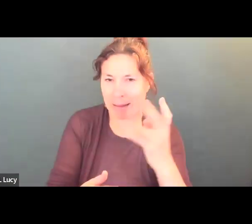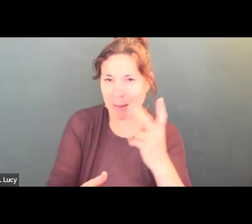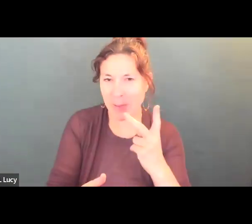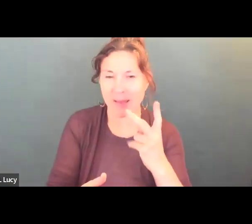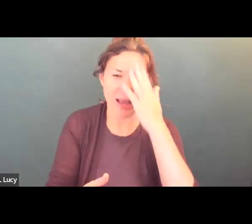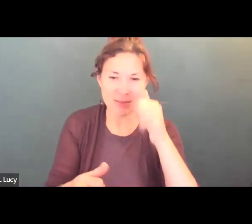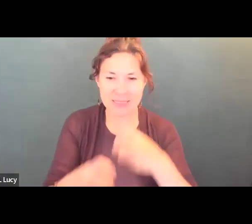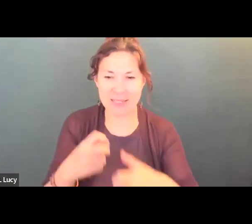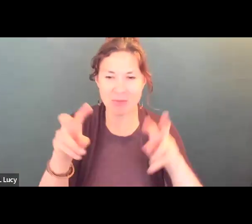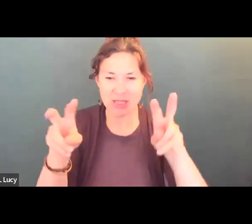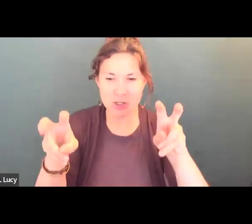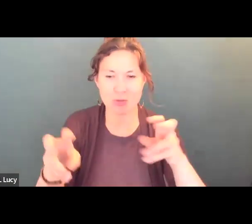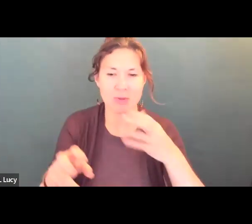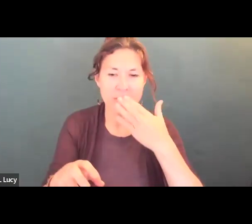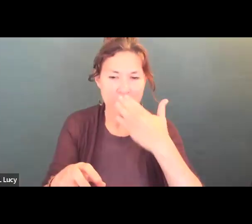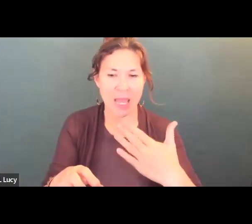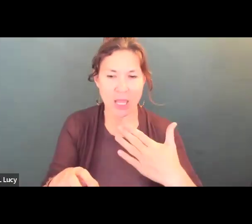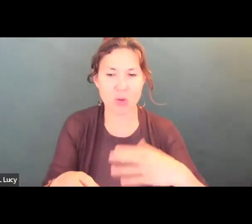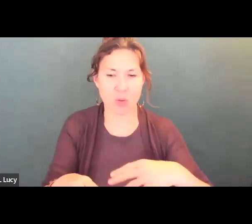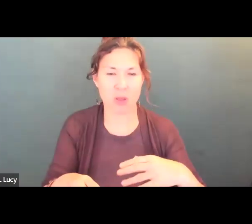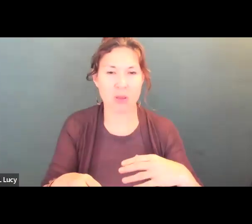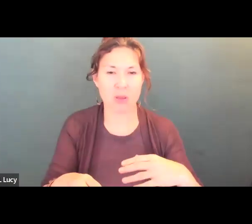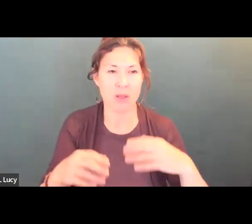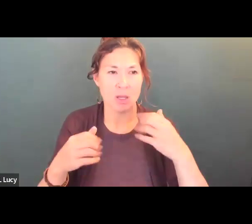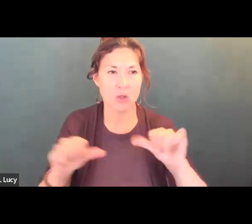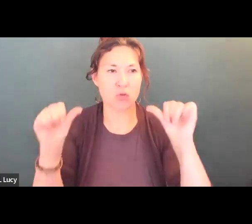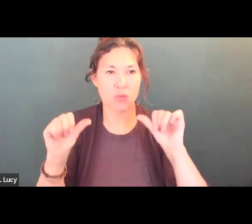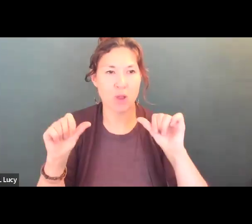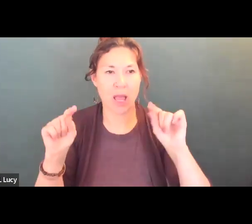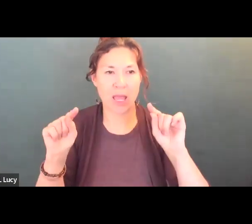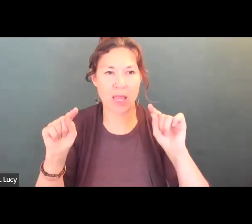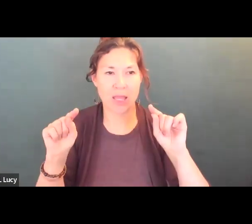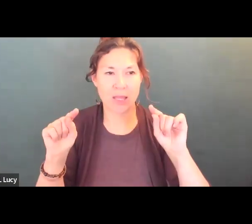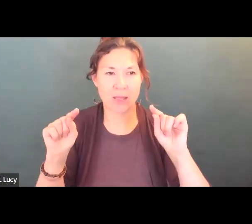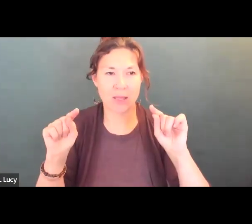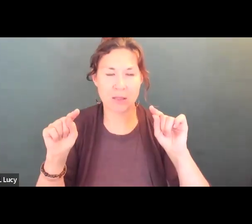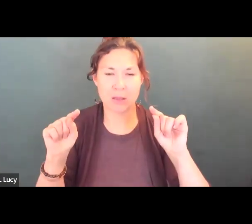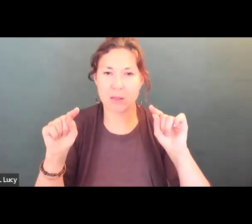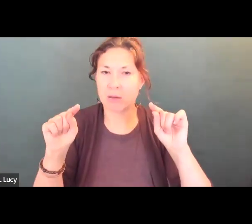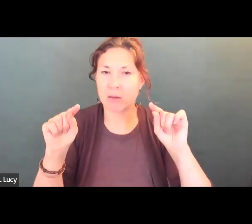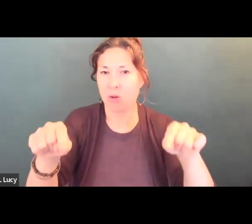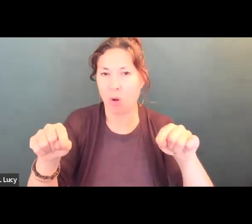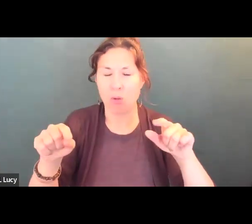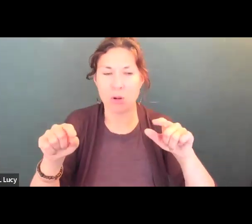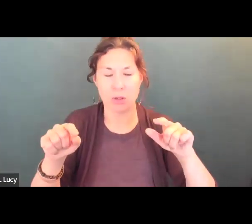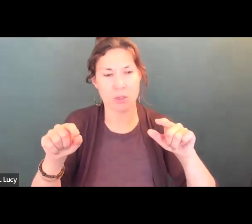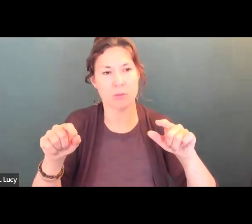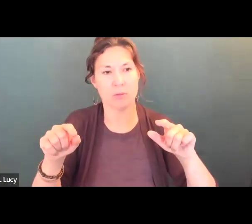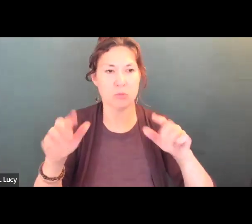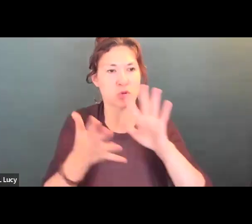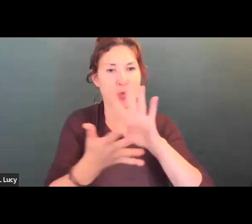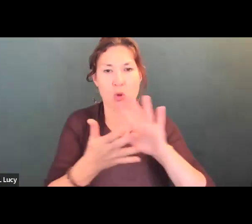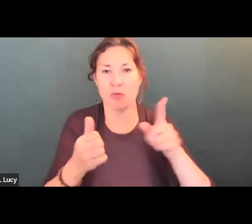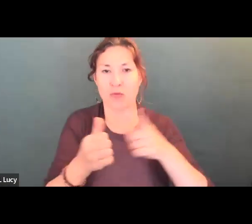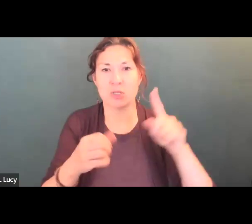one, trying to get to a school for the first day. It took me 25 minutes to get off